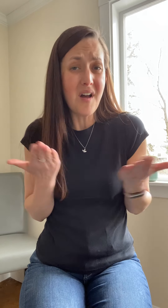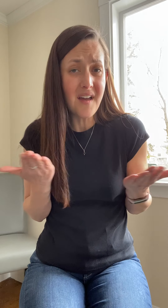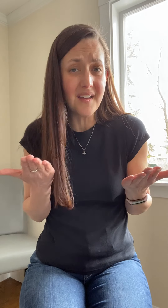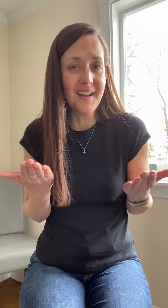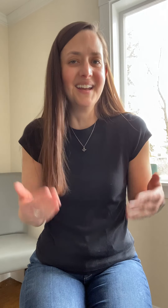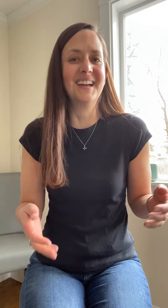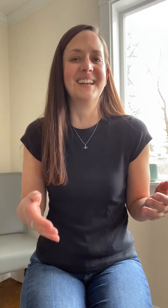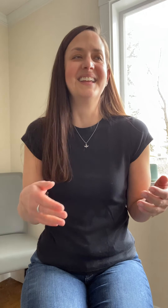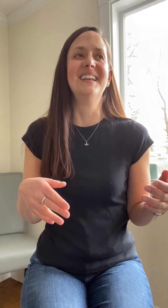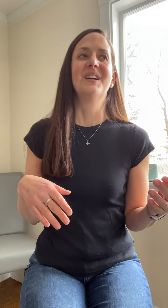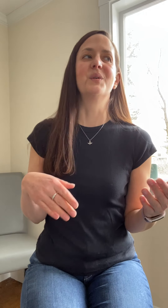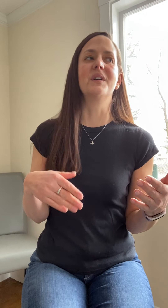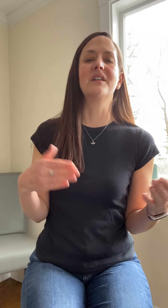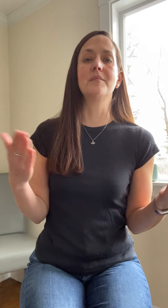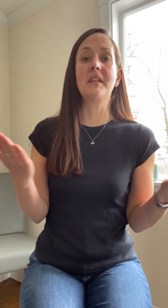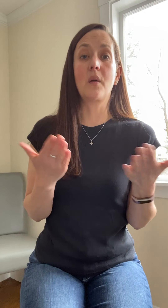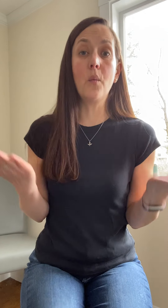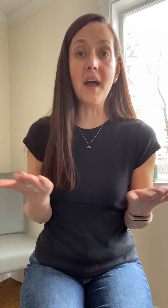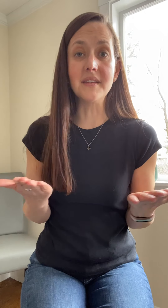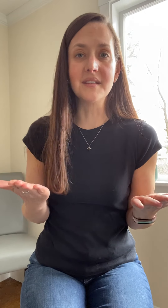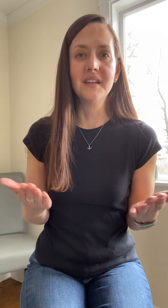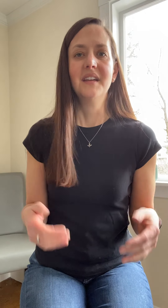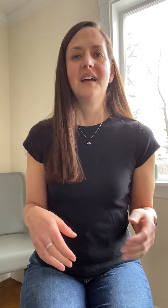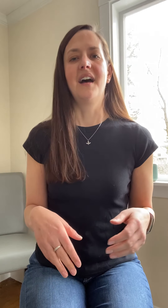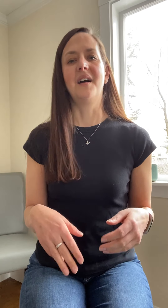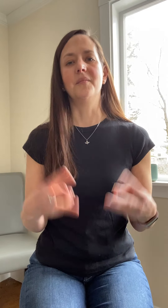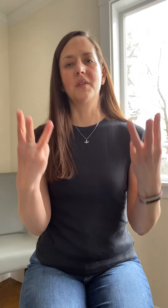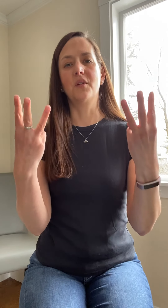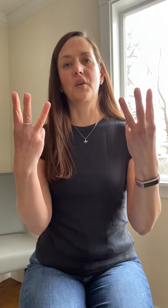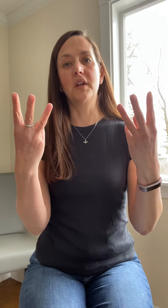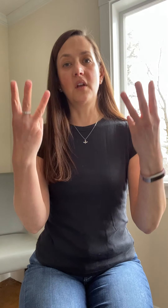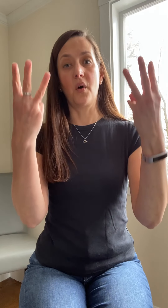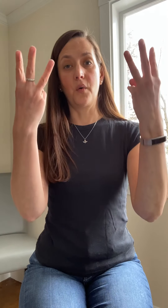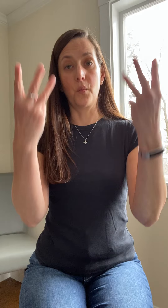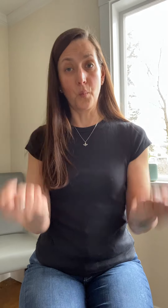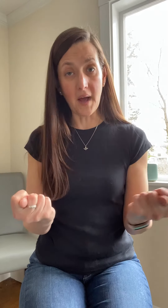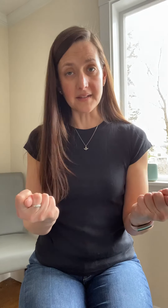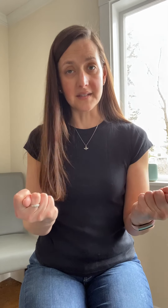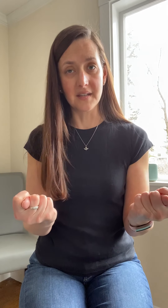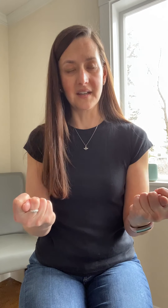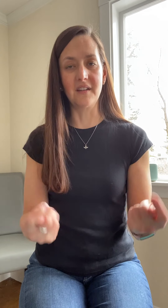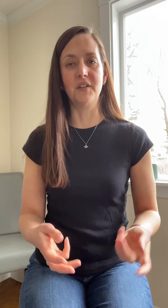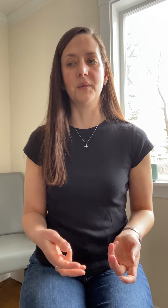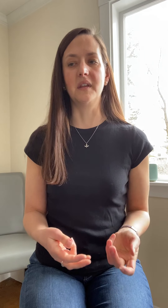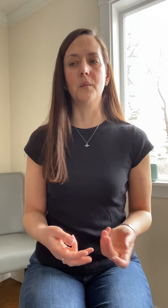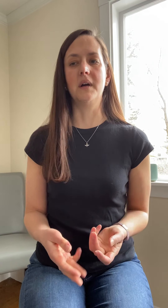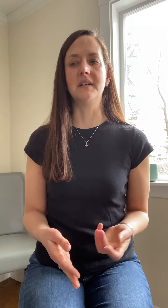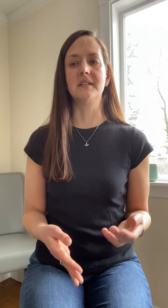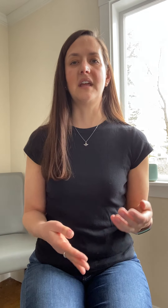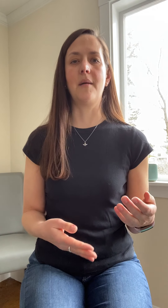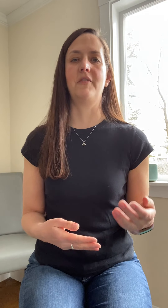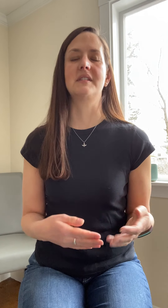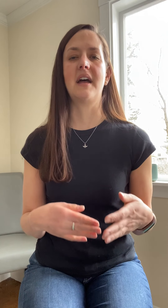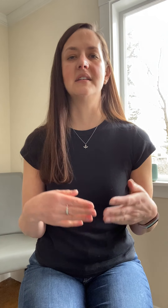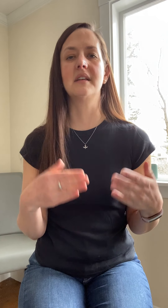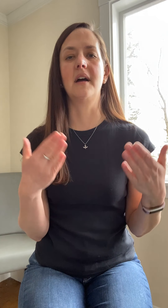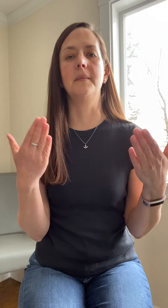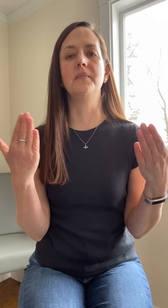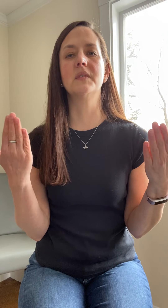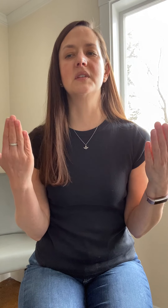what? Or you can be like, what? You could go, what, if you really wanted to emphasize.